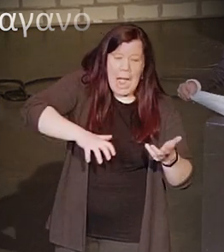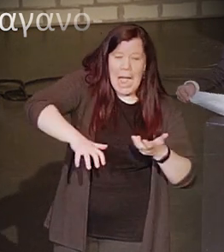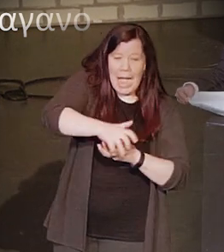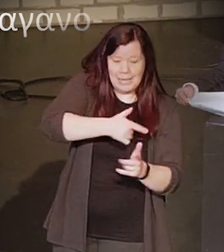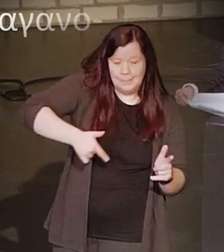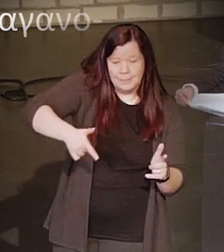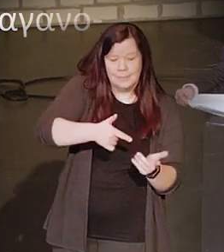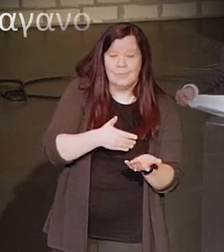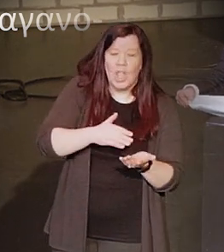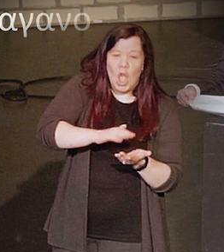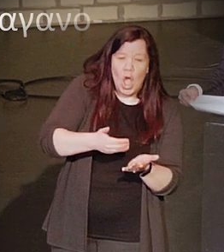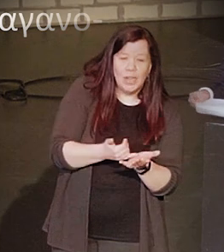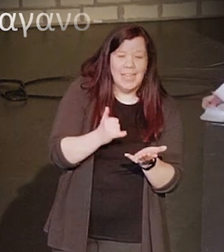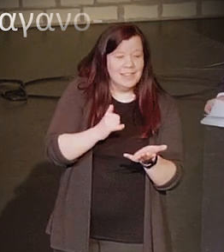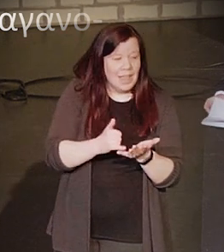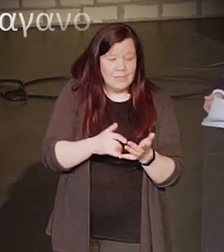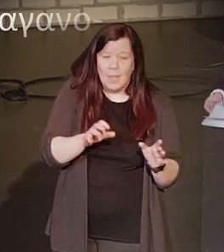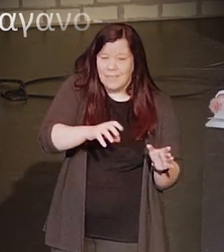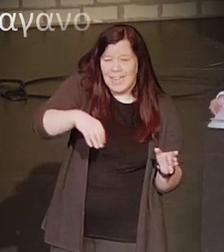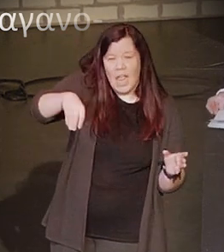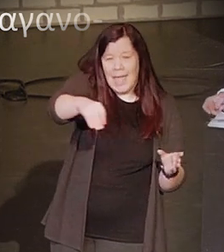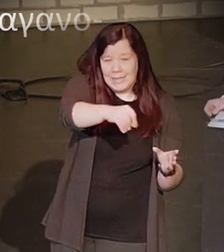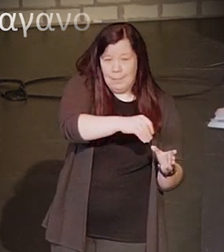of it drizzled with honey and silphium and vinegar, oil and spices.